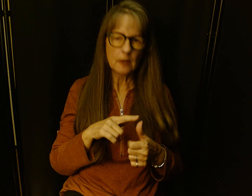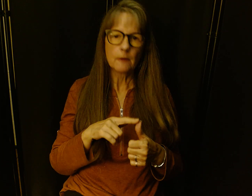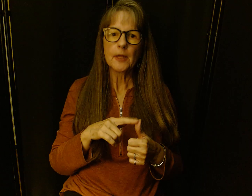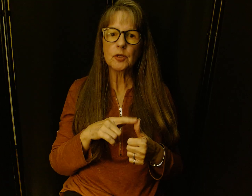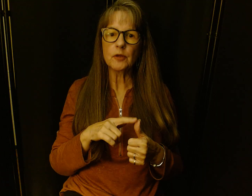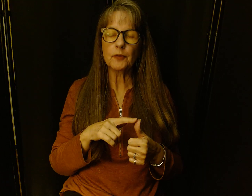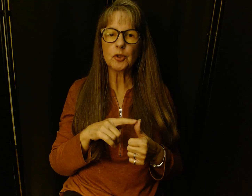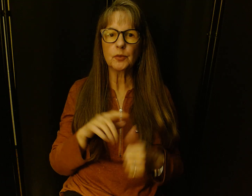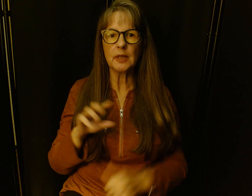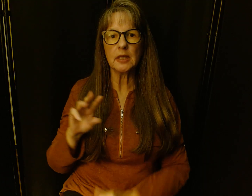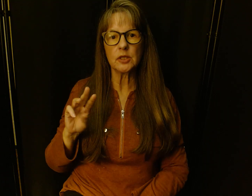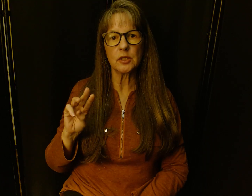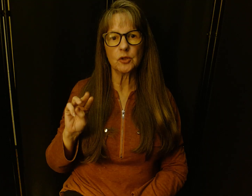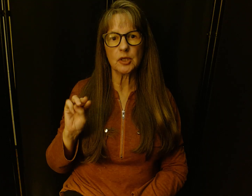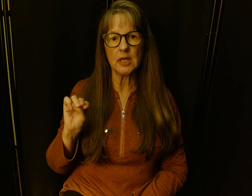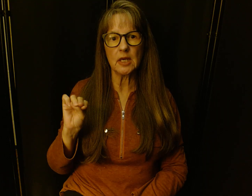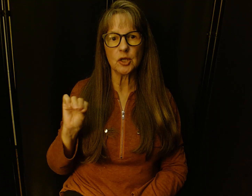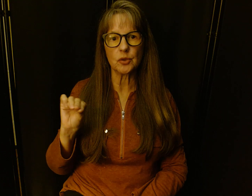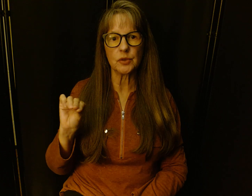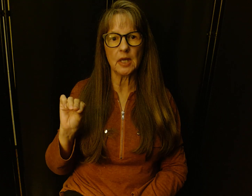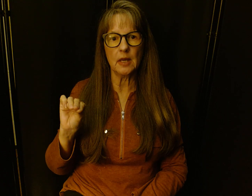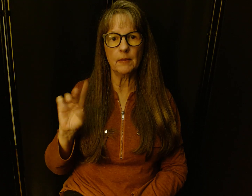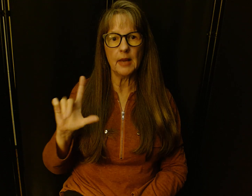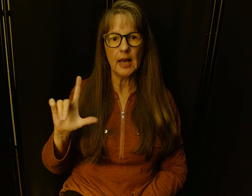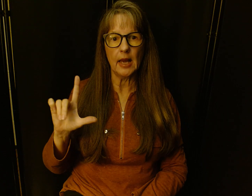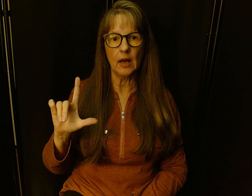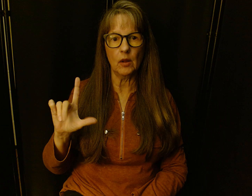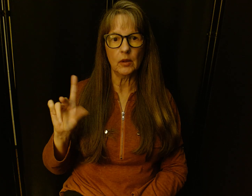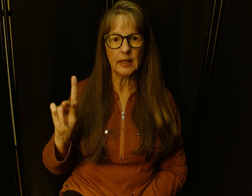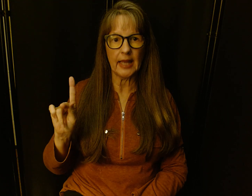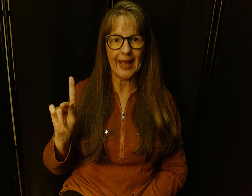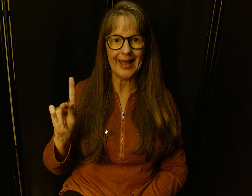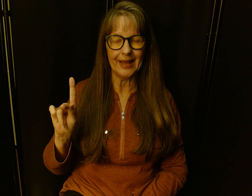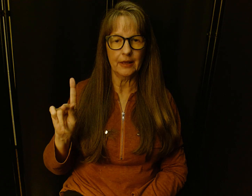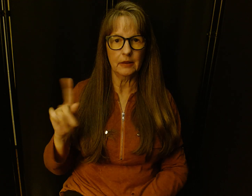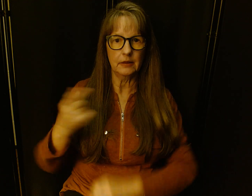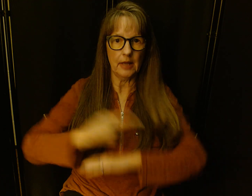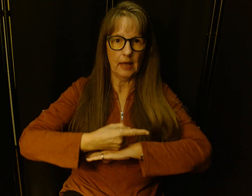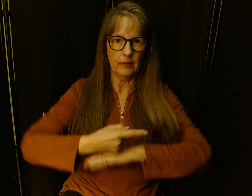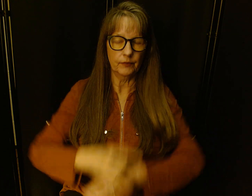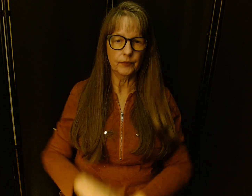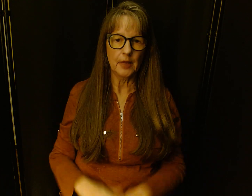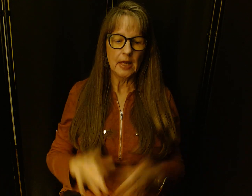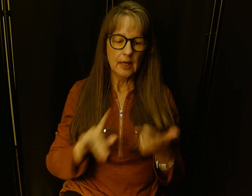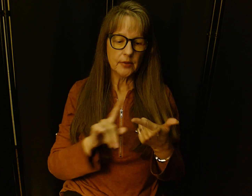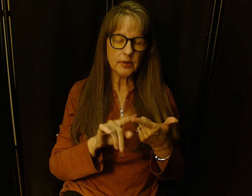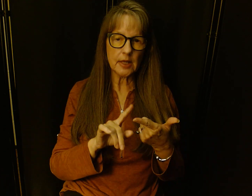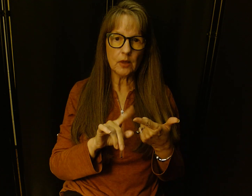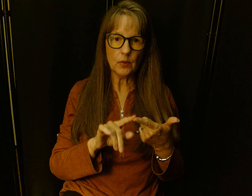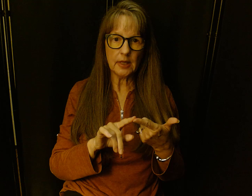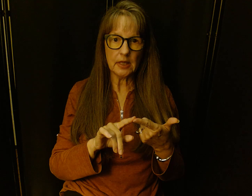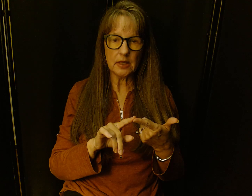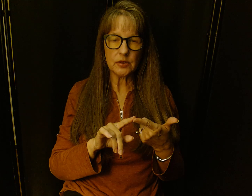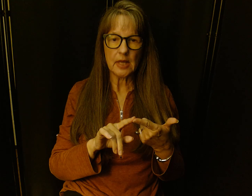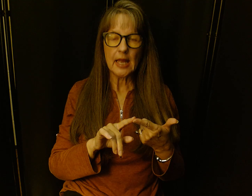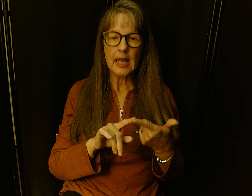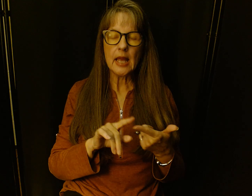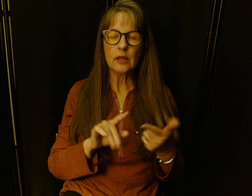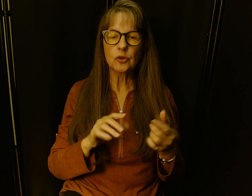So the first one is just the initials, MLK Day. The second one is